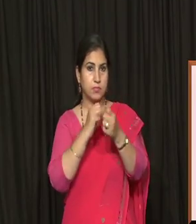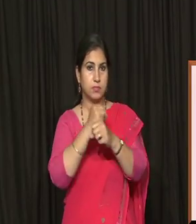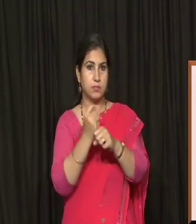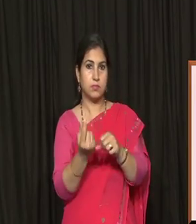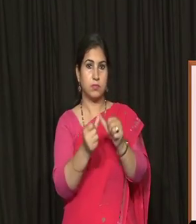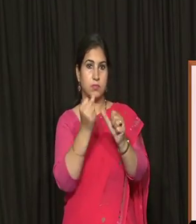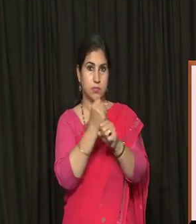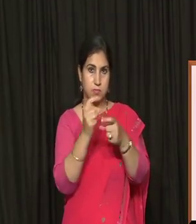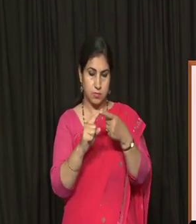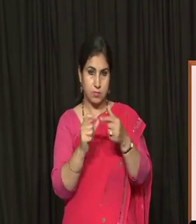www.ncc.ac.in.